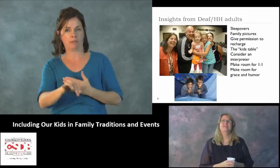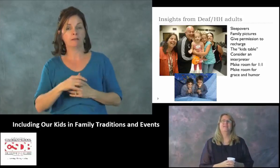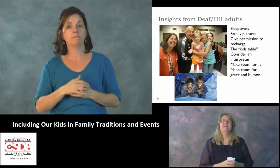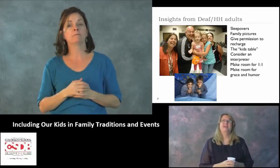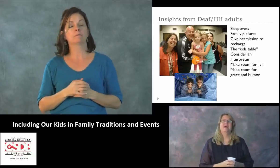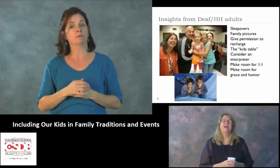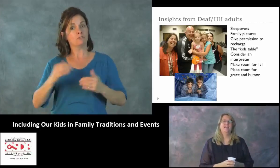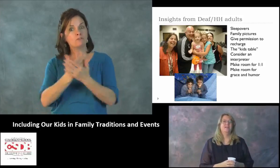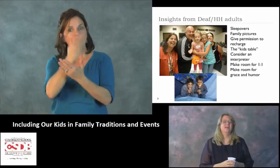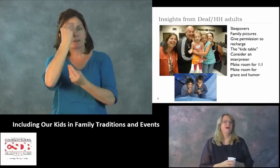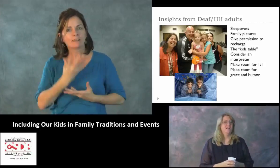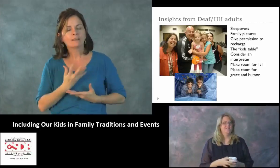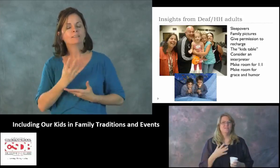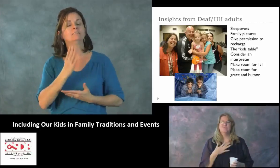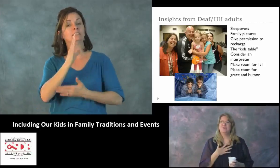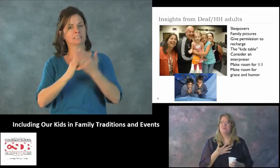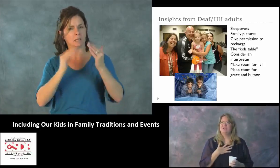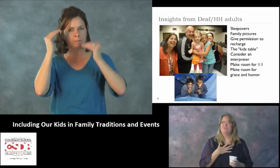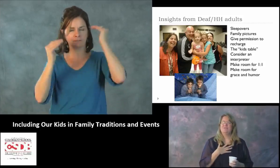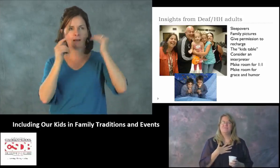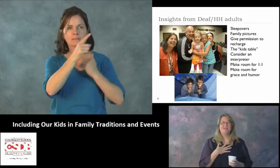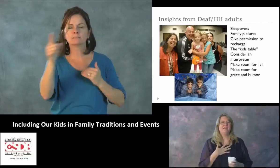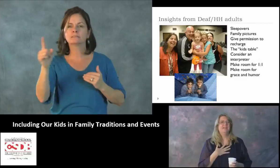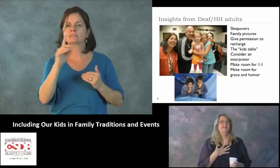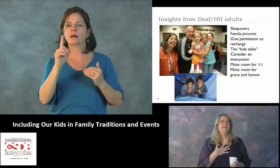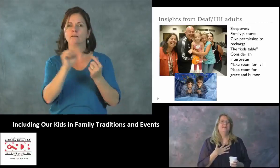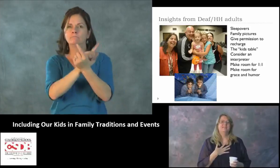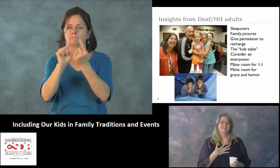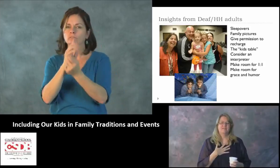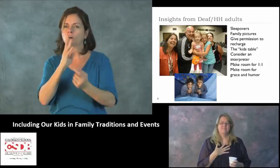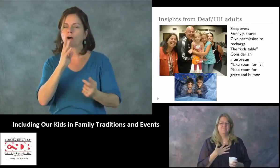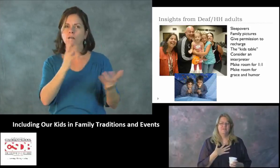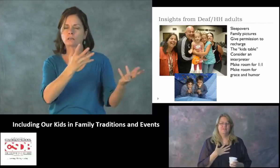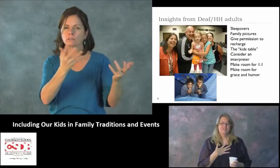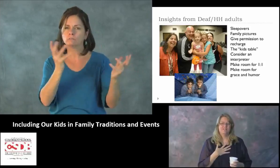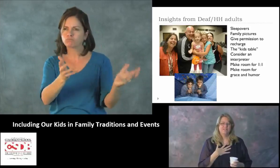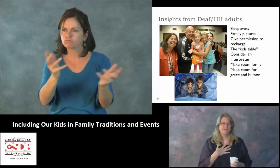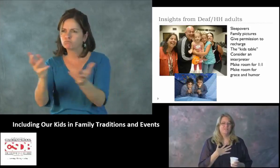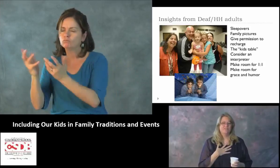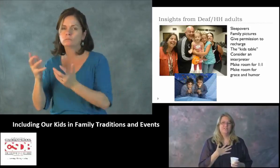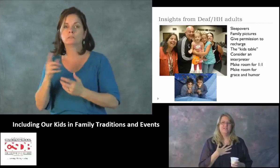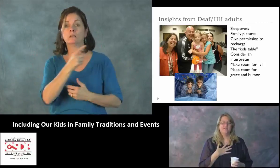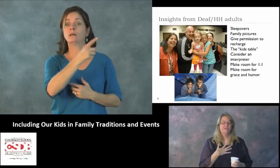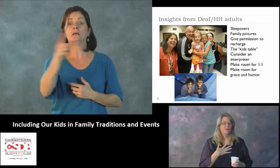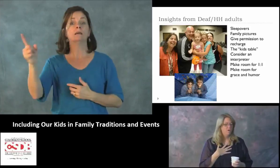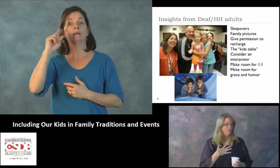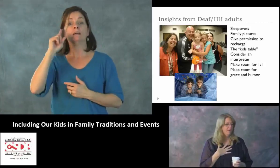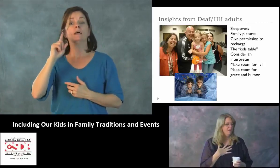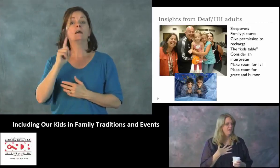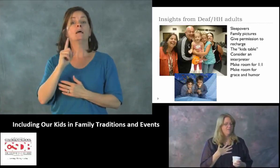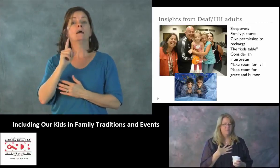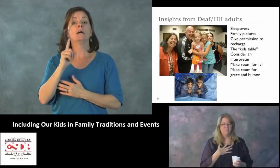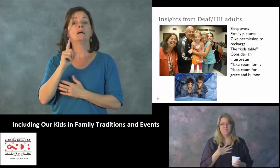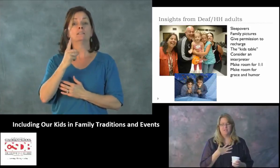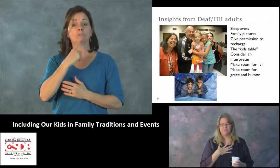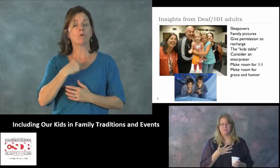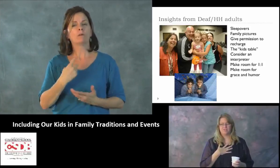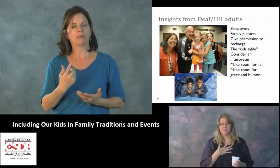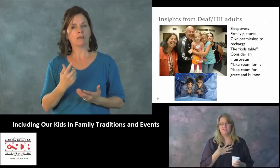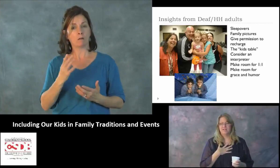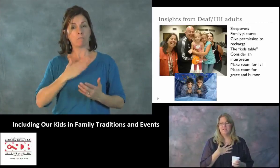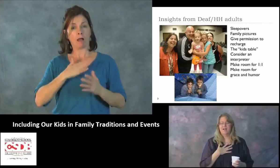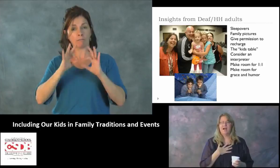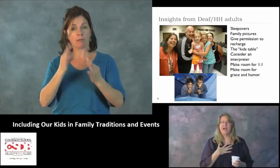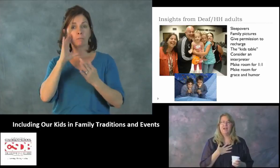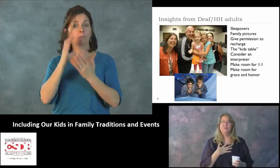up. This was totally new to me. Some adults I talked to said, in our family